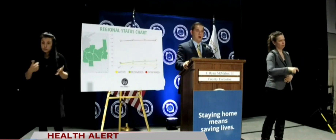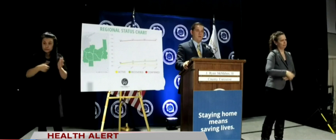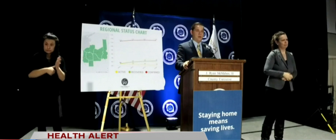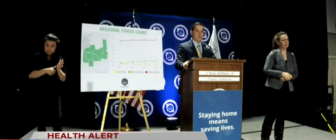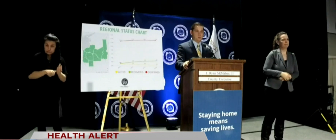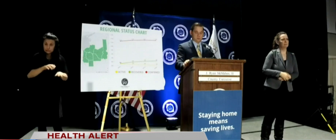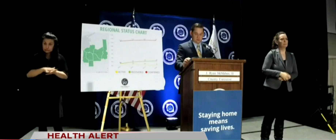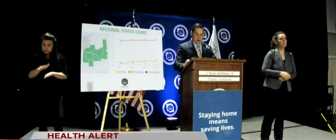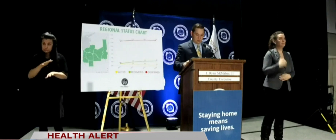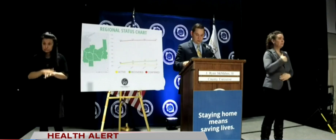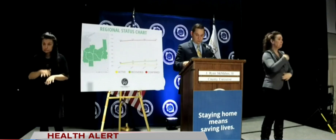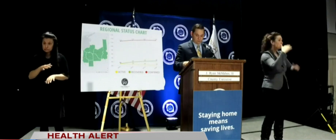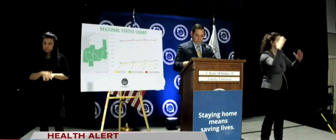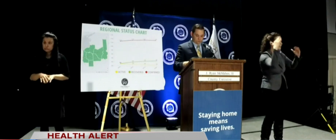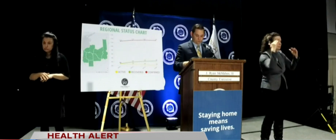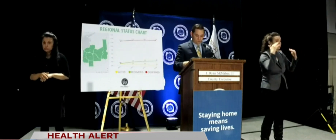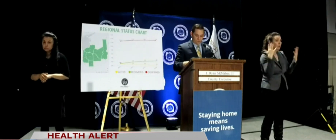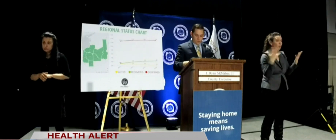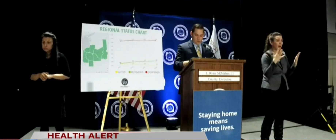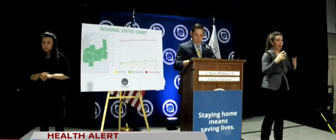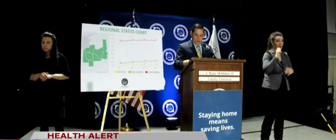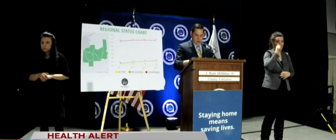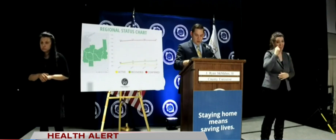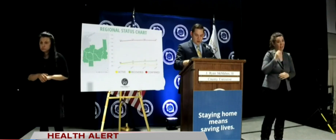playing offense with this virus.